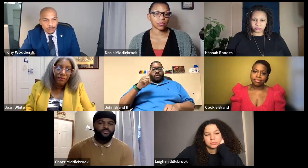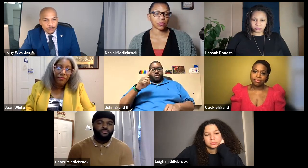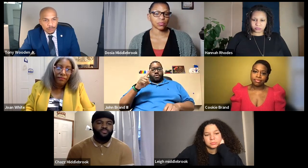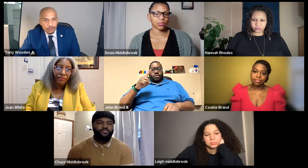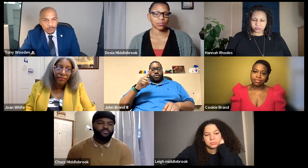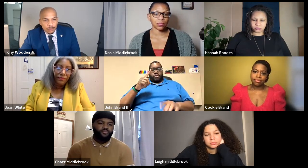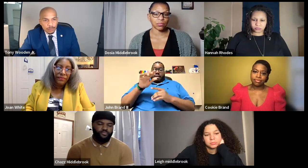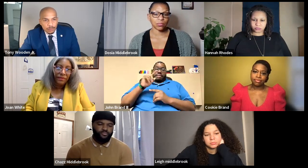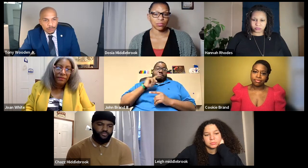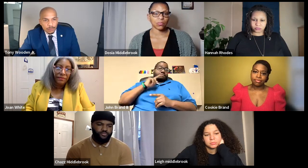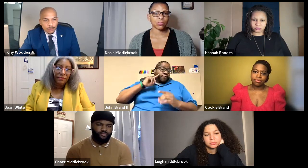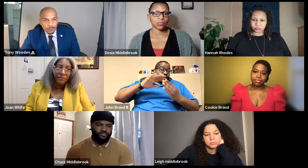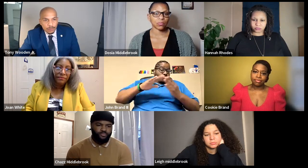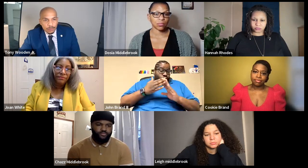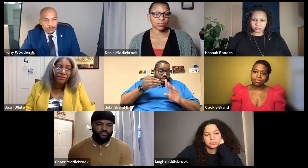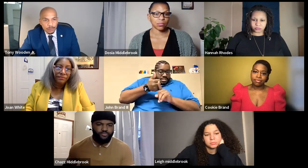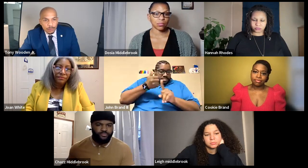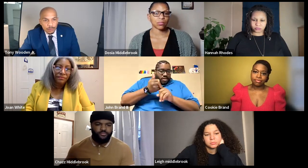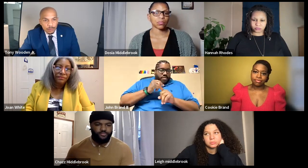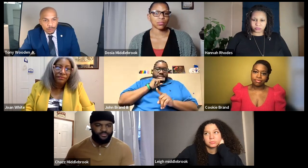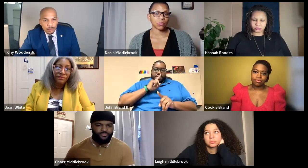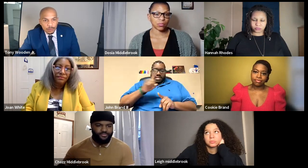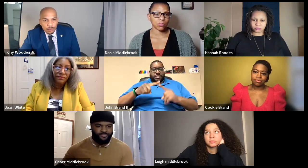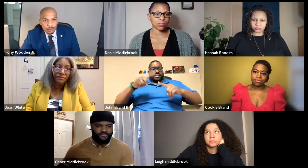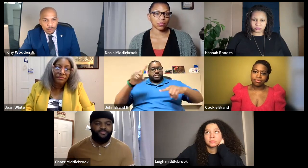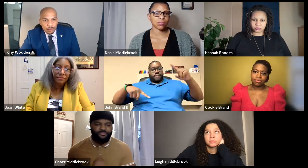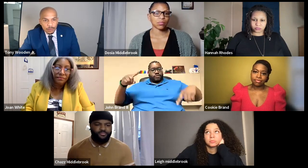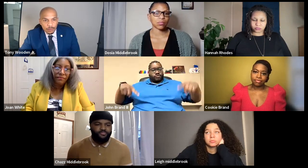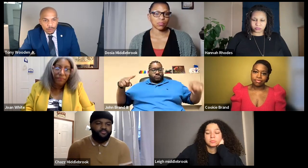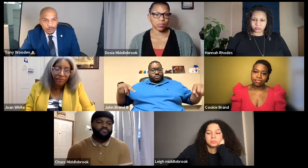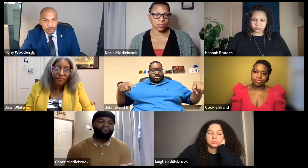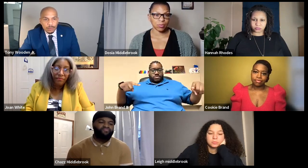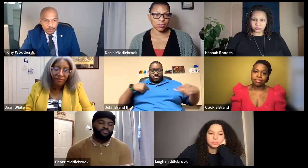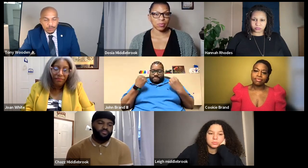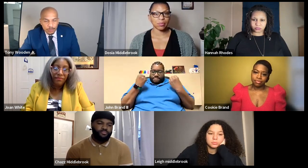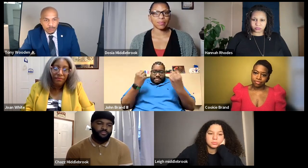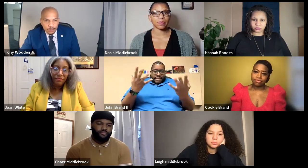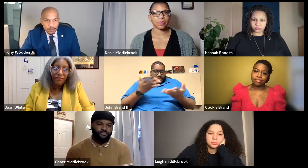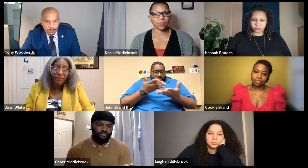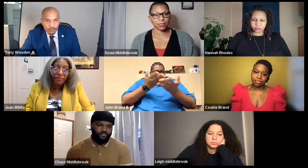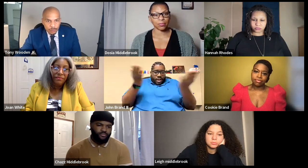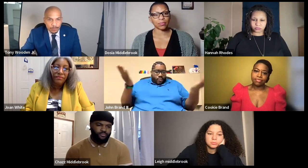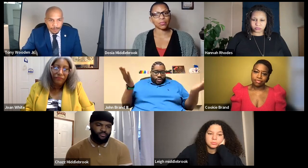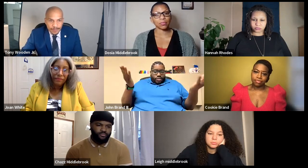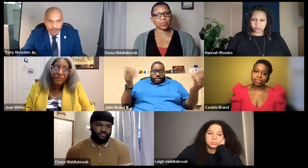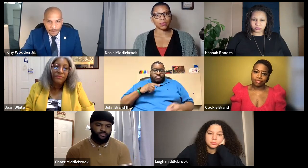to spread awareness and have the deaf community itself. I mean, the deaf community is extremely